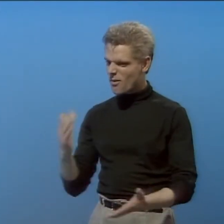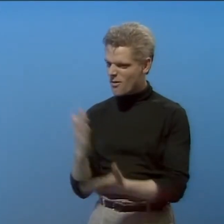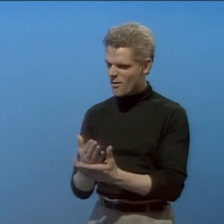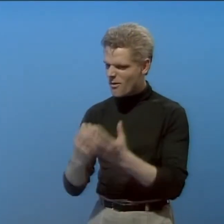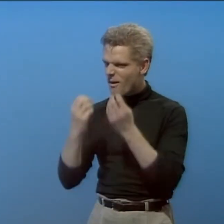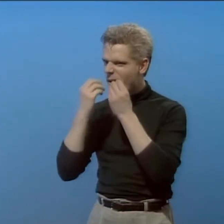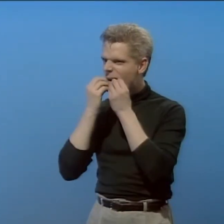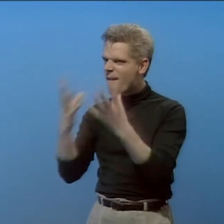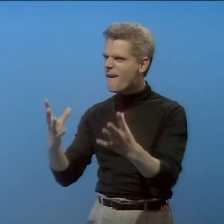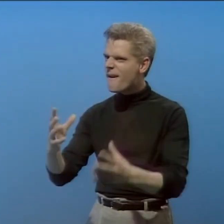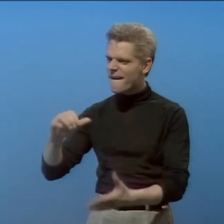Great.